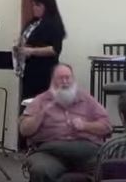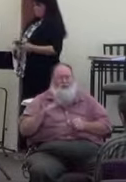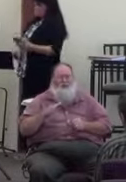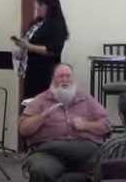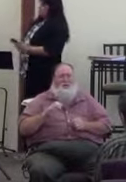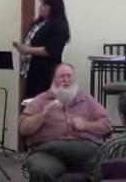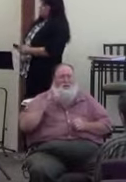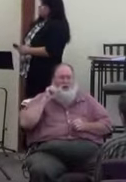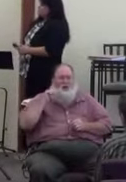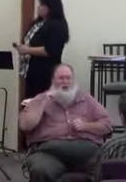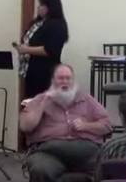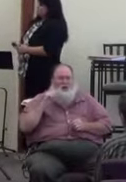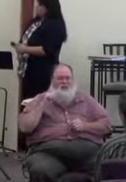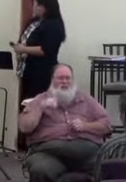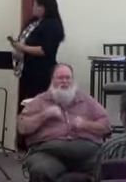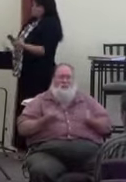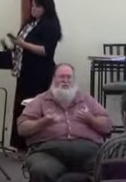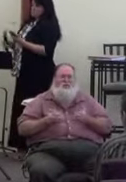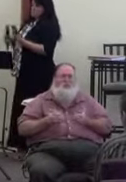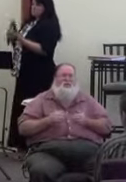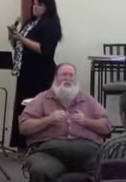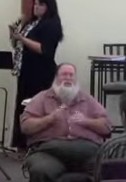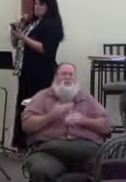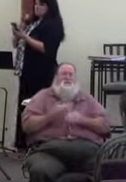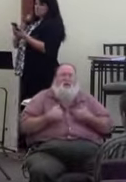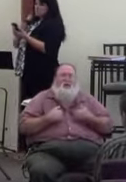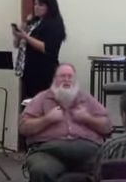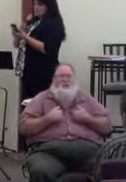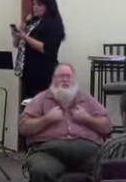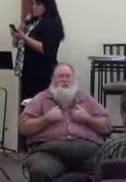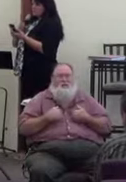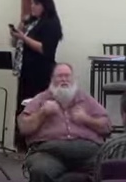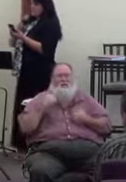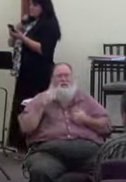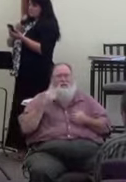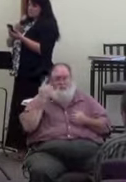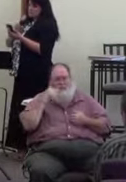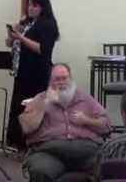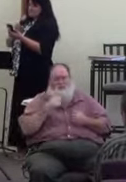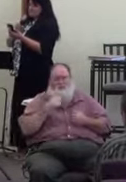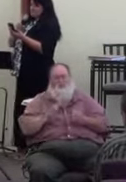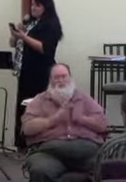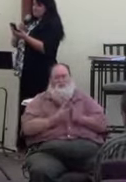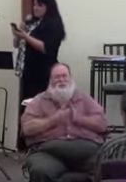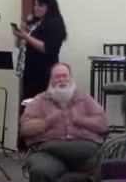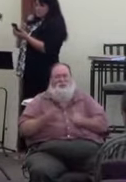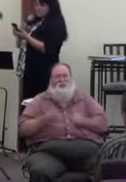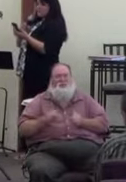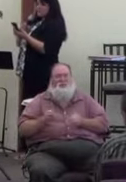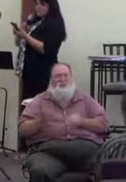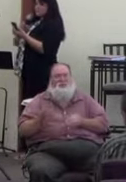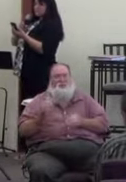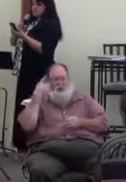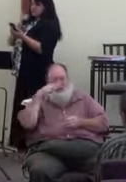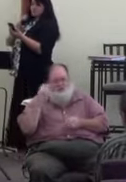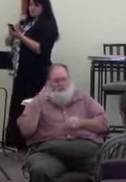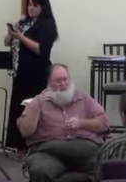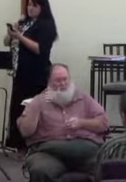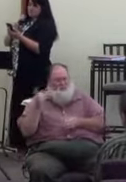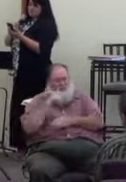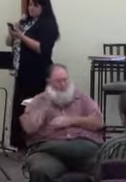woman. And I wanted to share what she put on Facebook. Today was a beautiful day to meet Jesus, and my handsome nephew